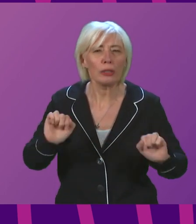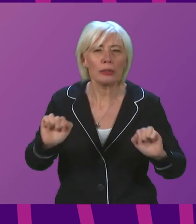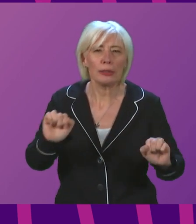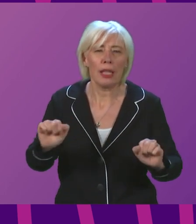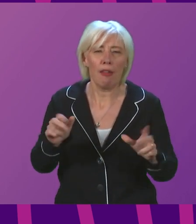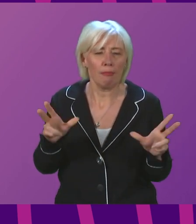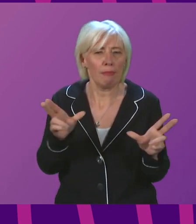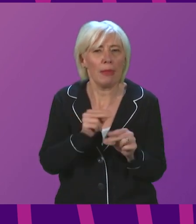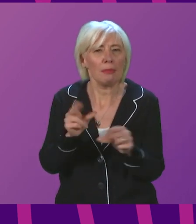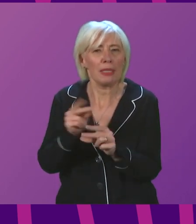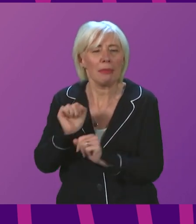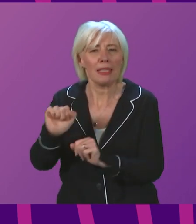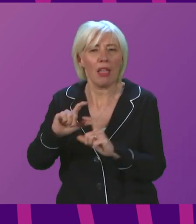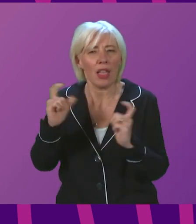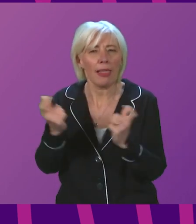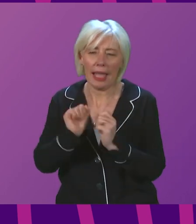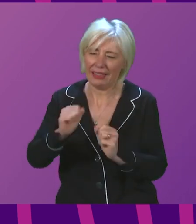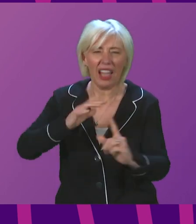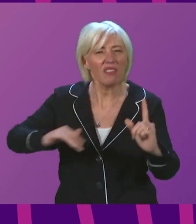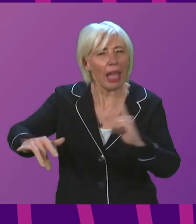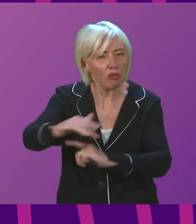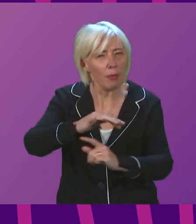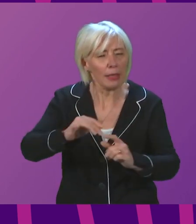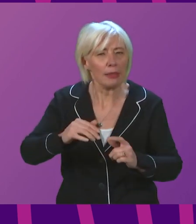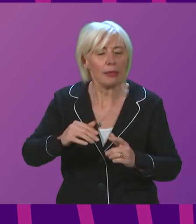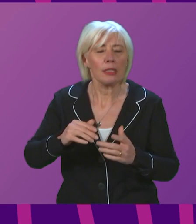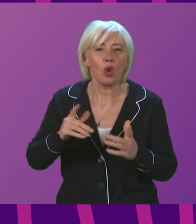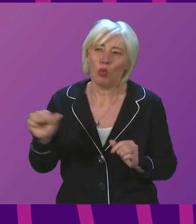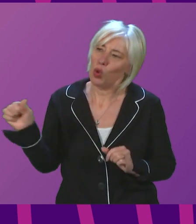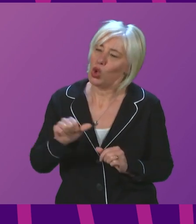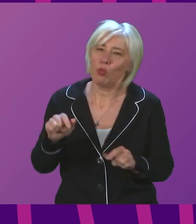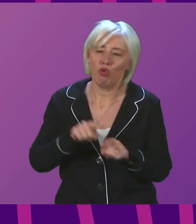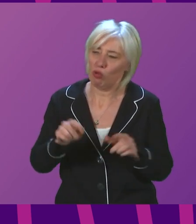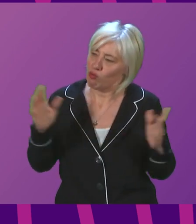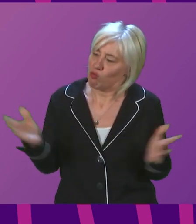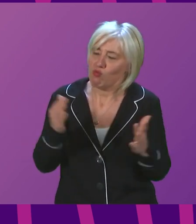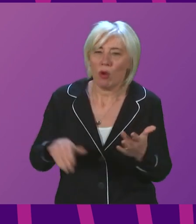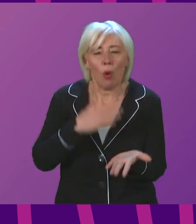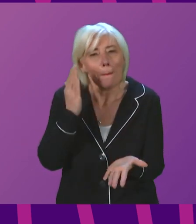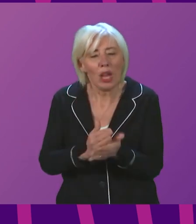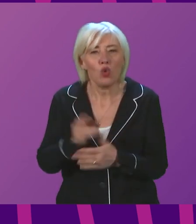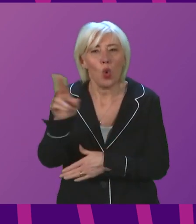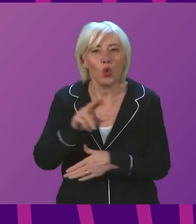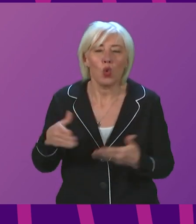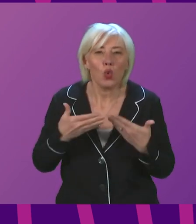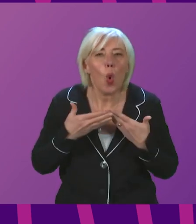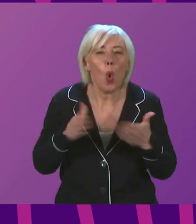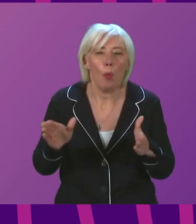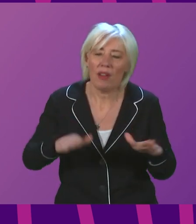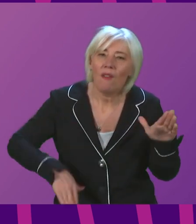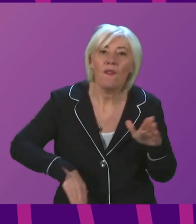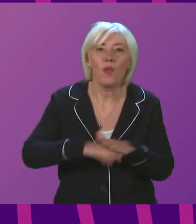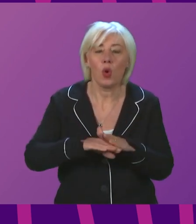absent from the classroom environment, we should be doing all we can to ensure that schools do reopen fully